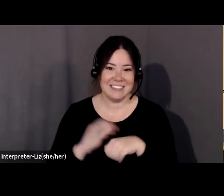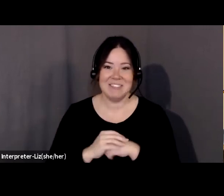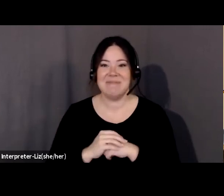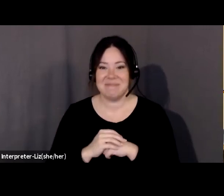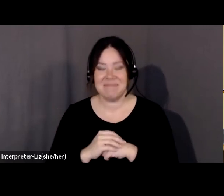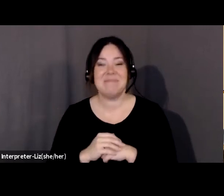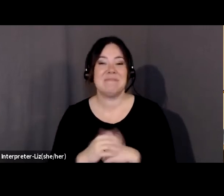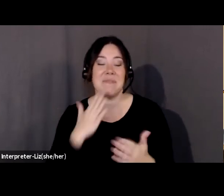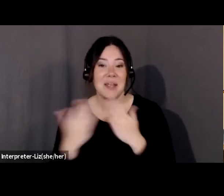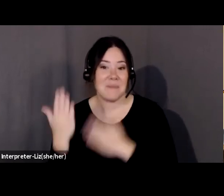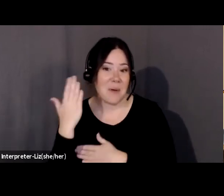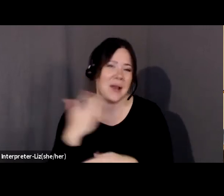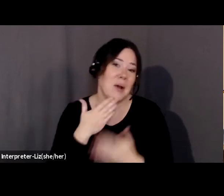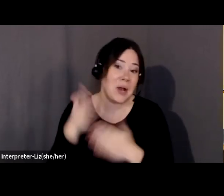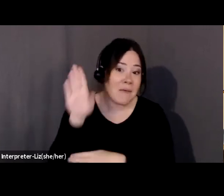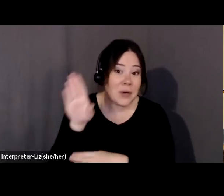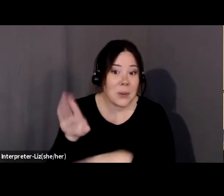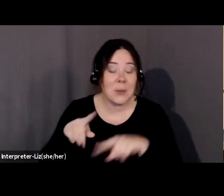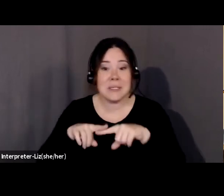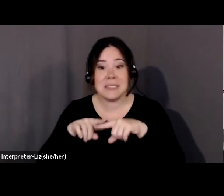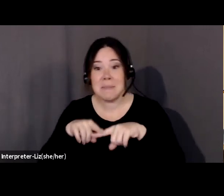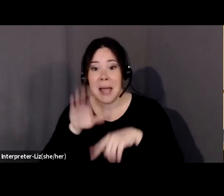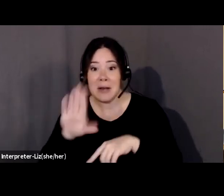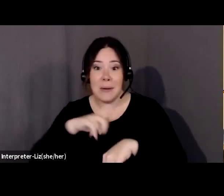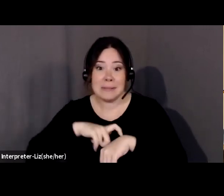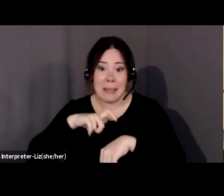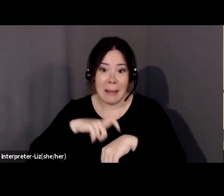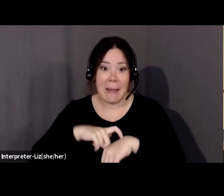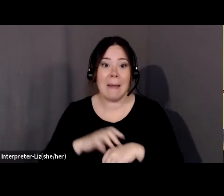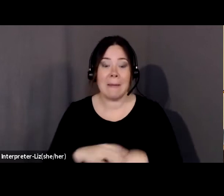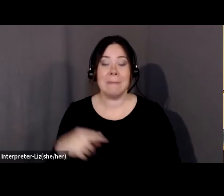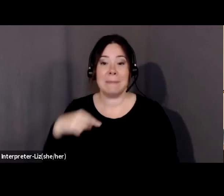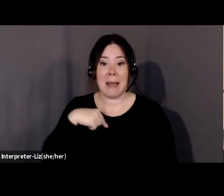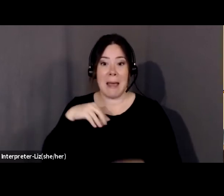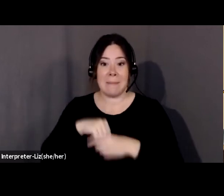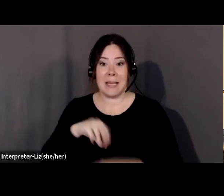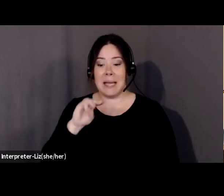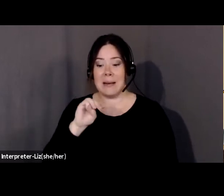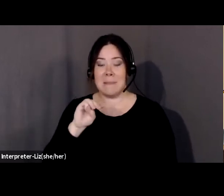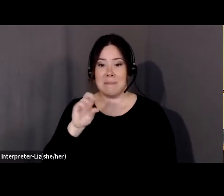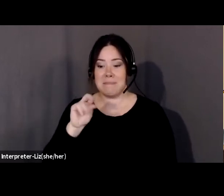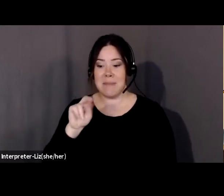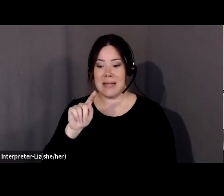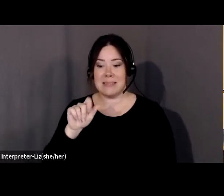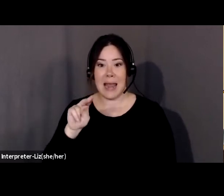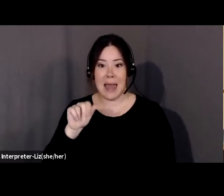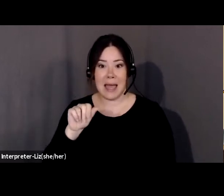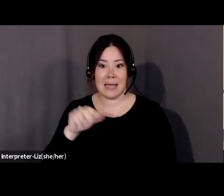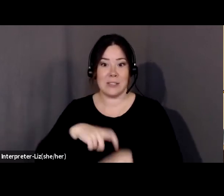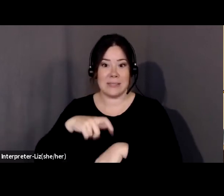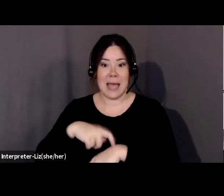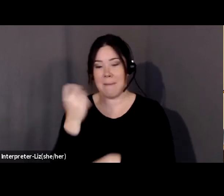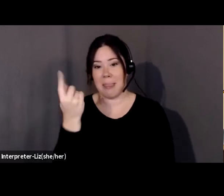Good morning or afternoon, depending on where you're at. I'm in Missoula, Montana, so it is 11:30.